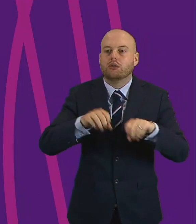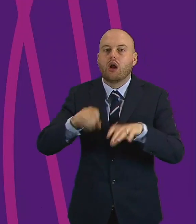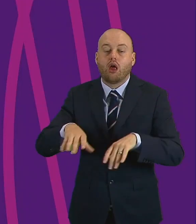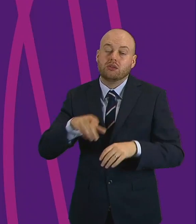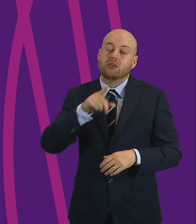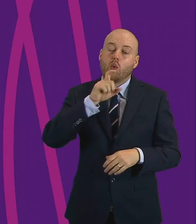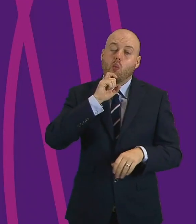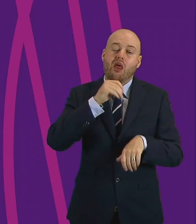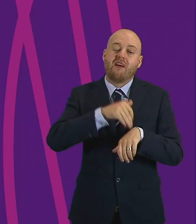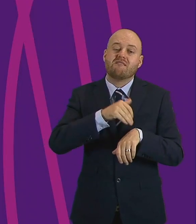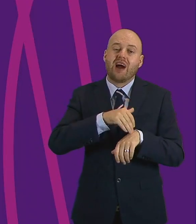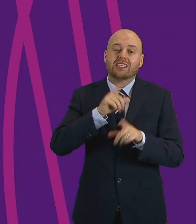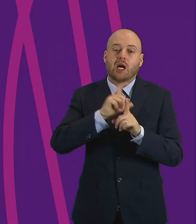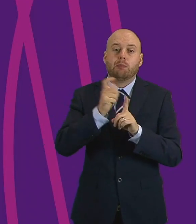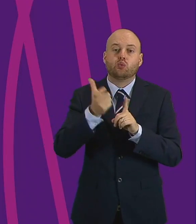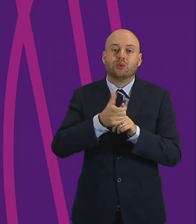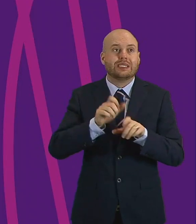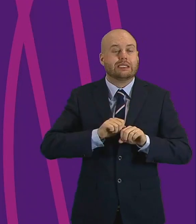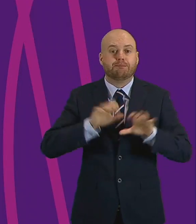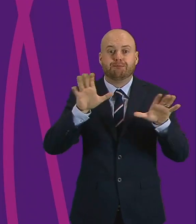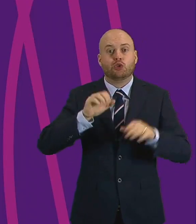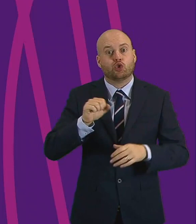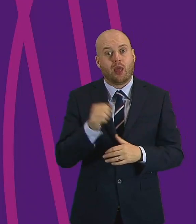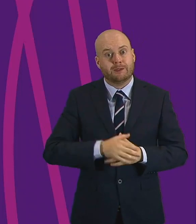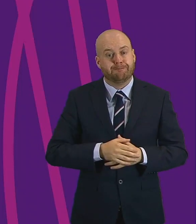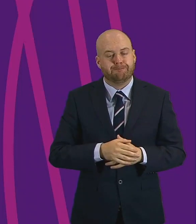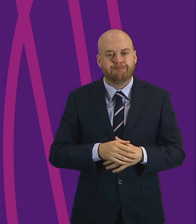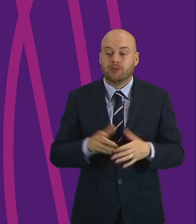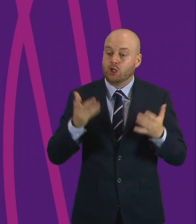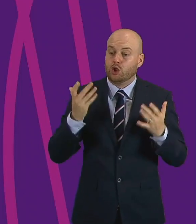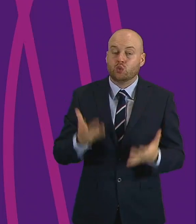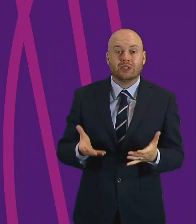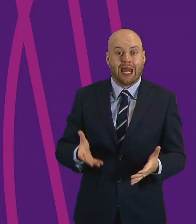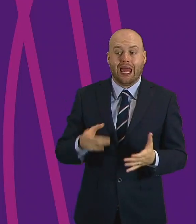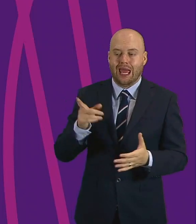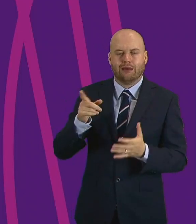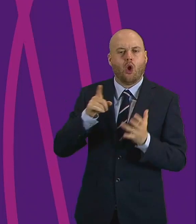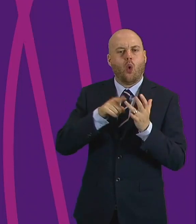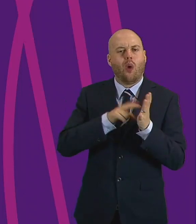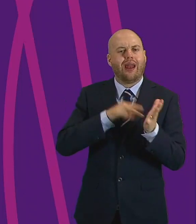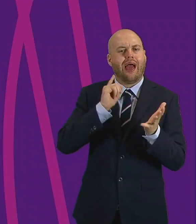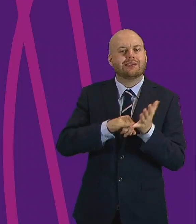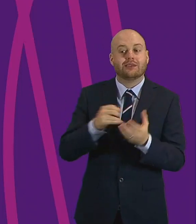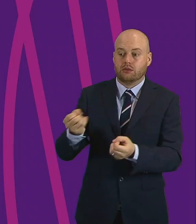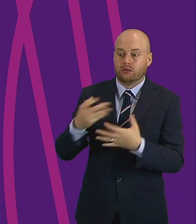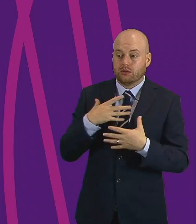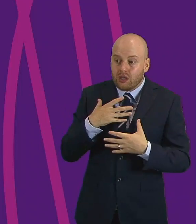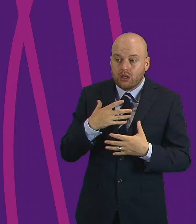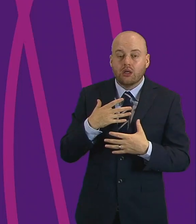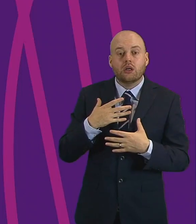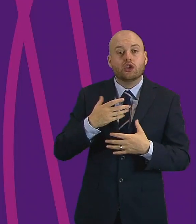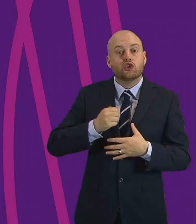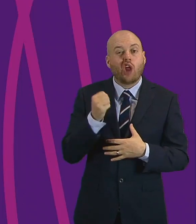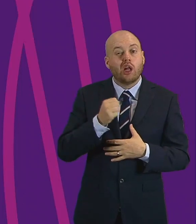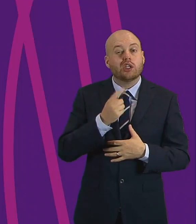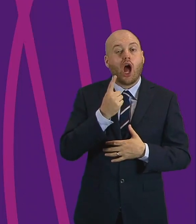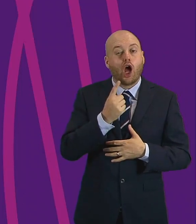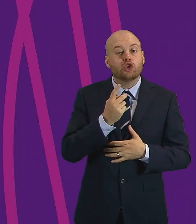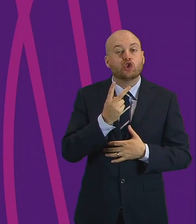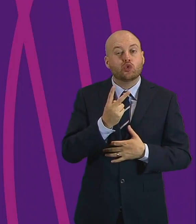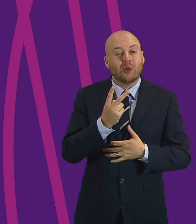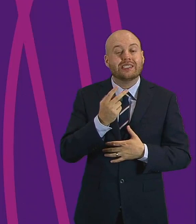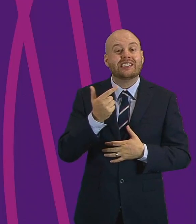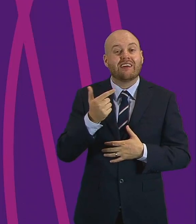Scotland. Only today, ONS tell us that unemployment in Scotland has risen to 127,000, the highest of all